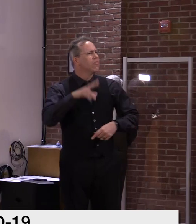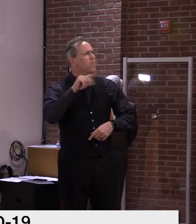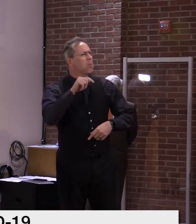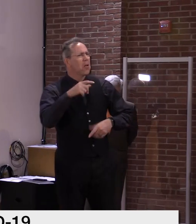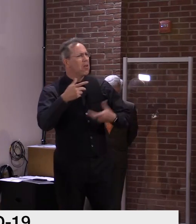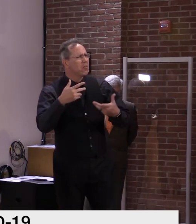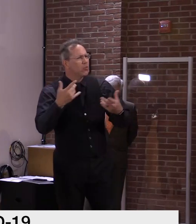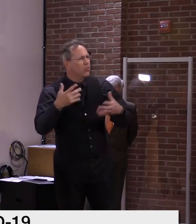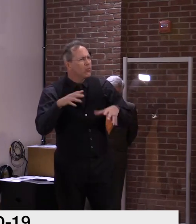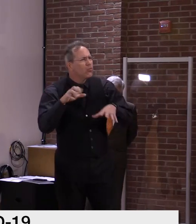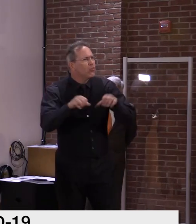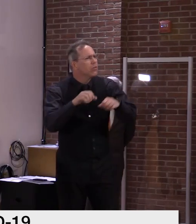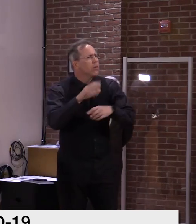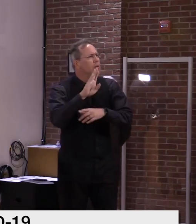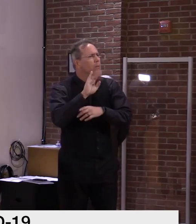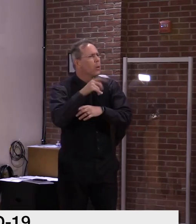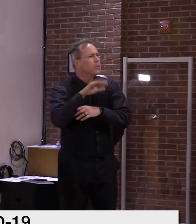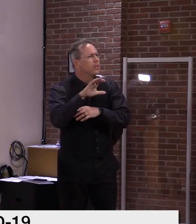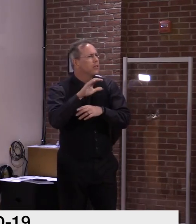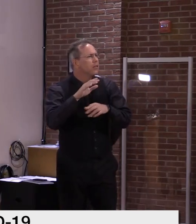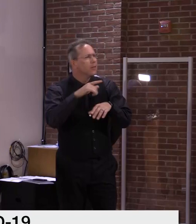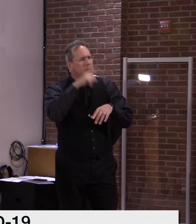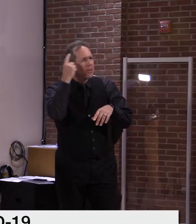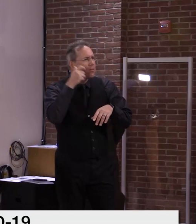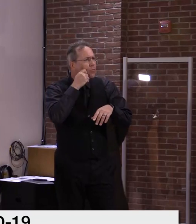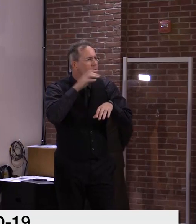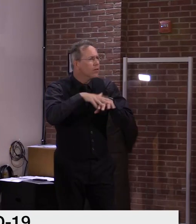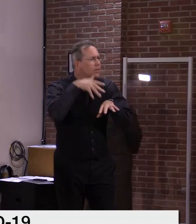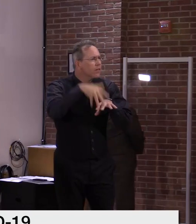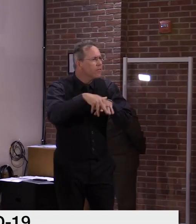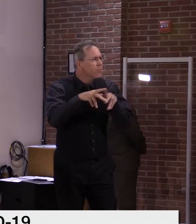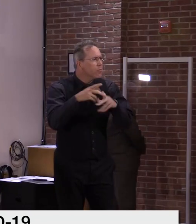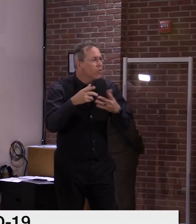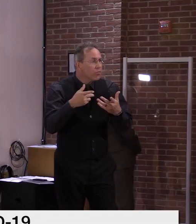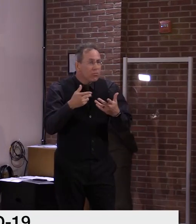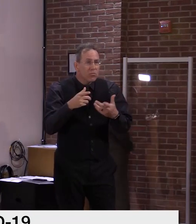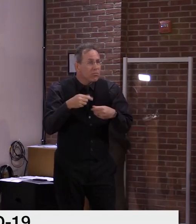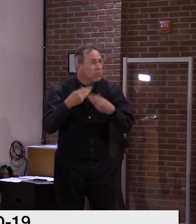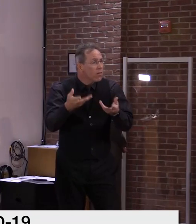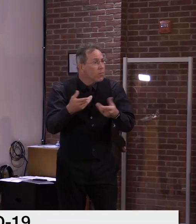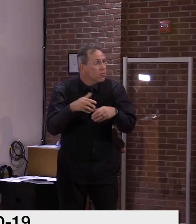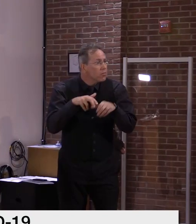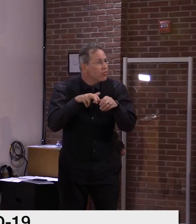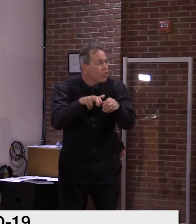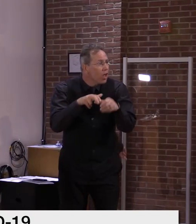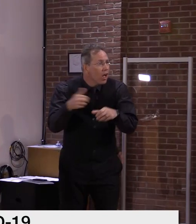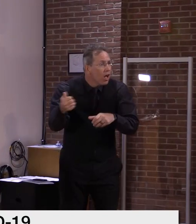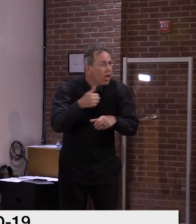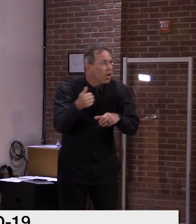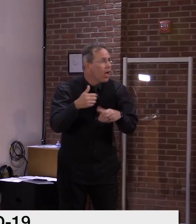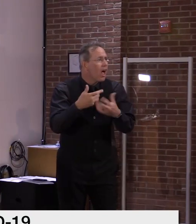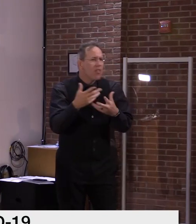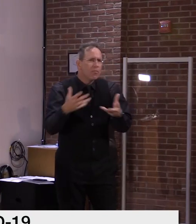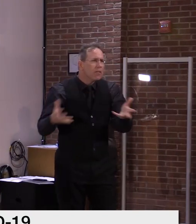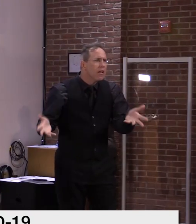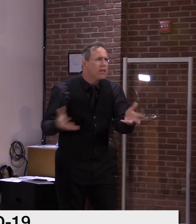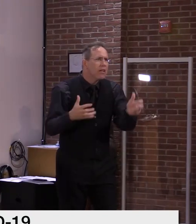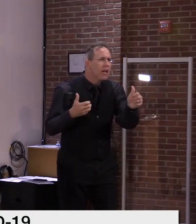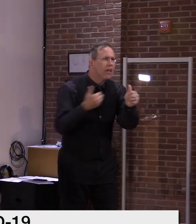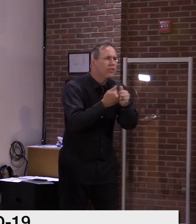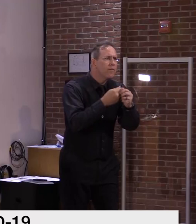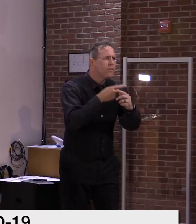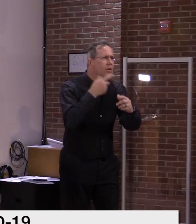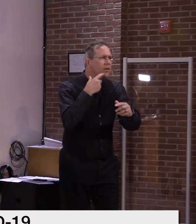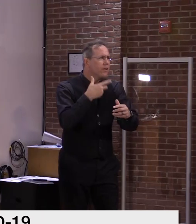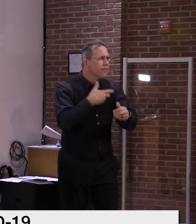or can come based on maybe lack of transportation, how can you all close that gap? Yeah, yeah, we're looking for